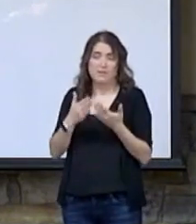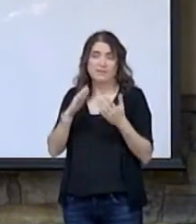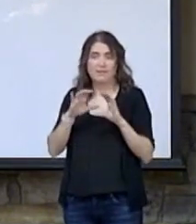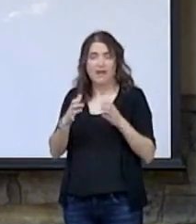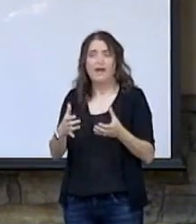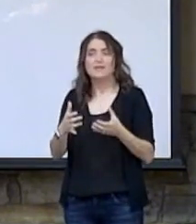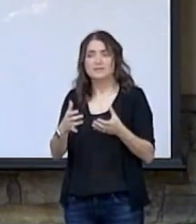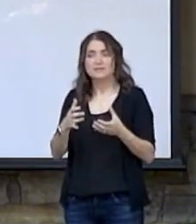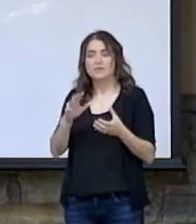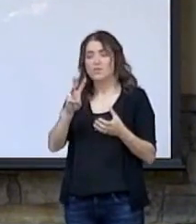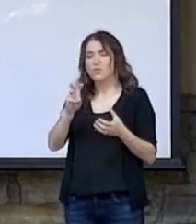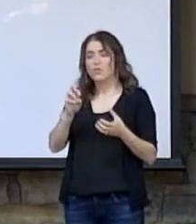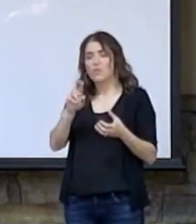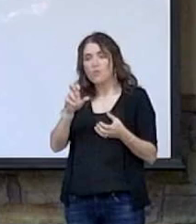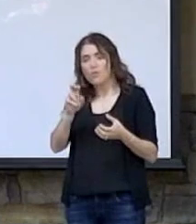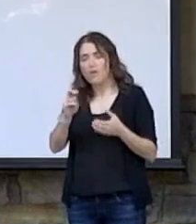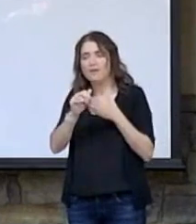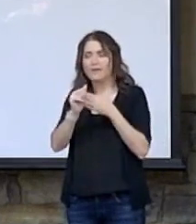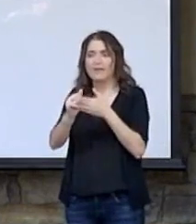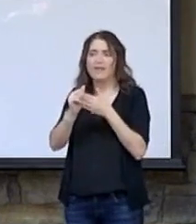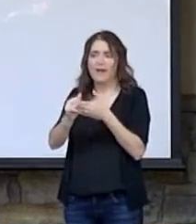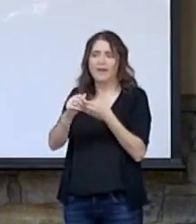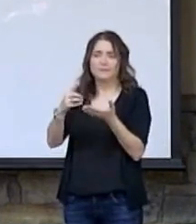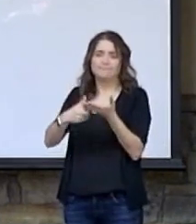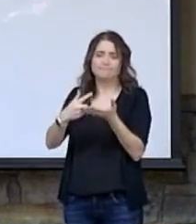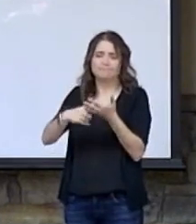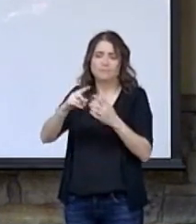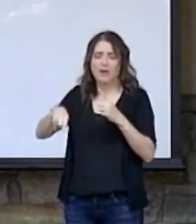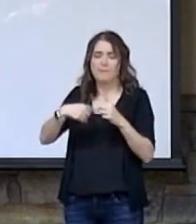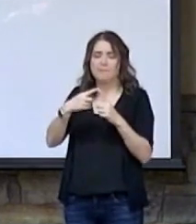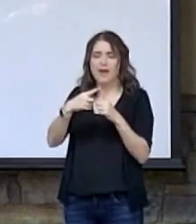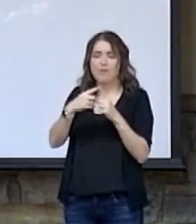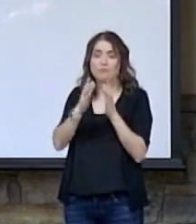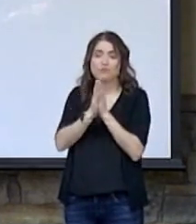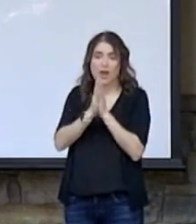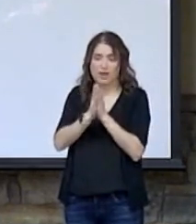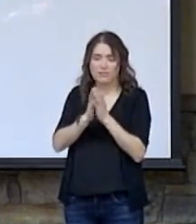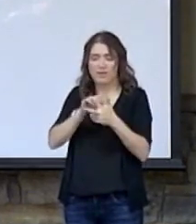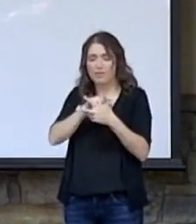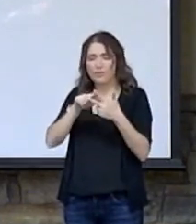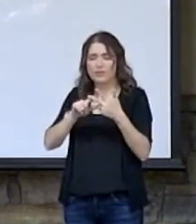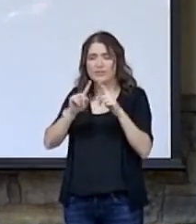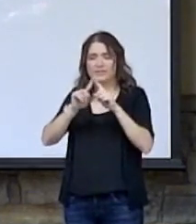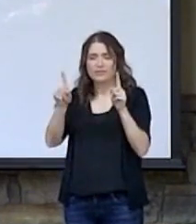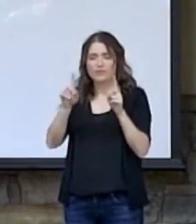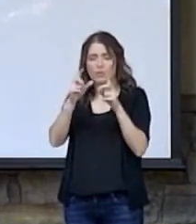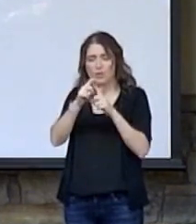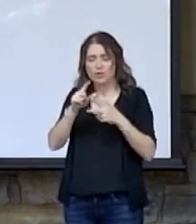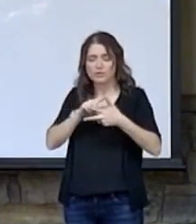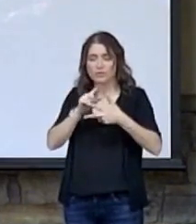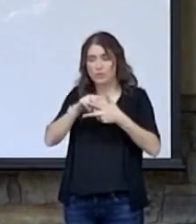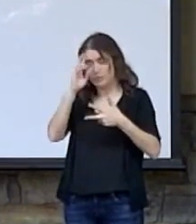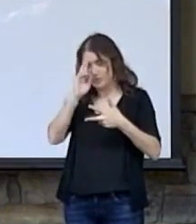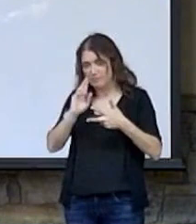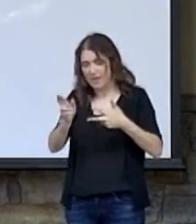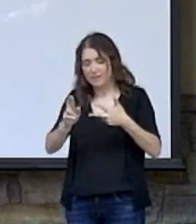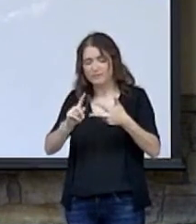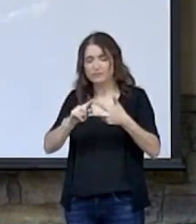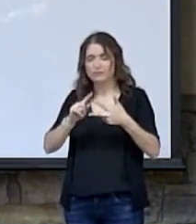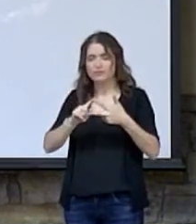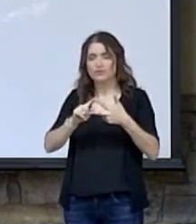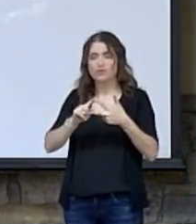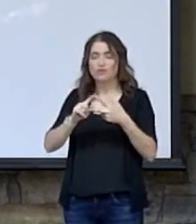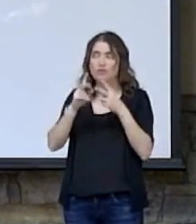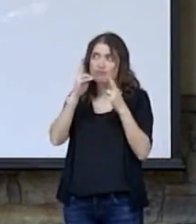conversation, a discussion about prayer, and he brought up three different words. Respect, reverence, and awe as they relate to